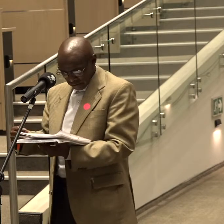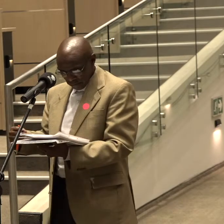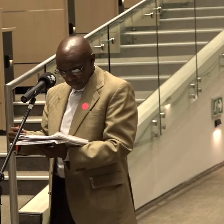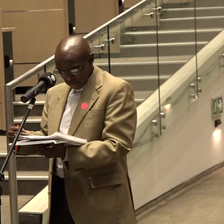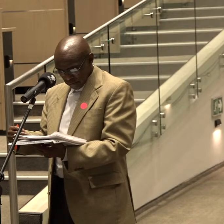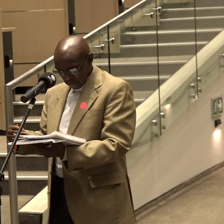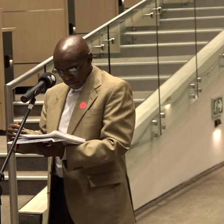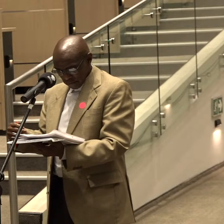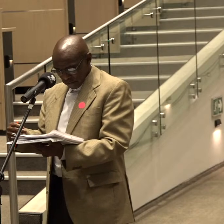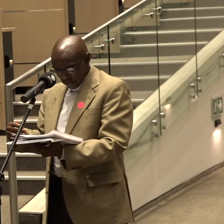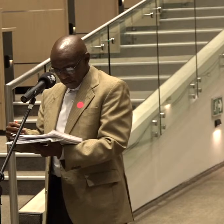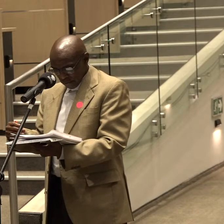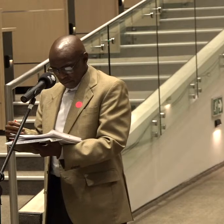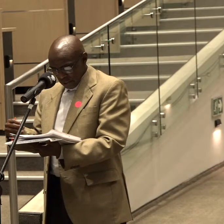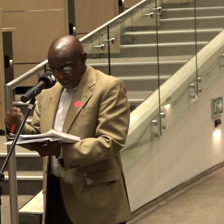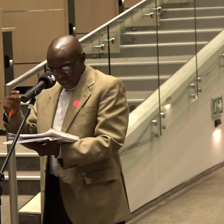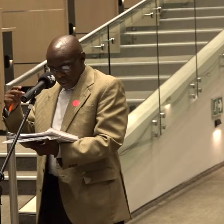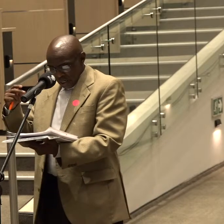left